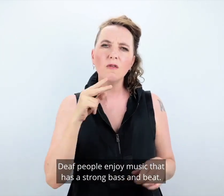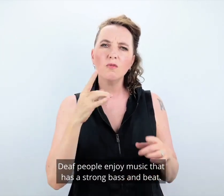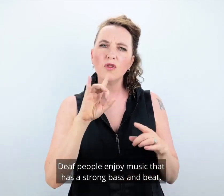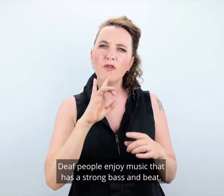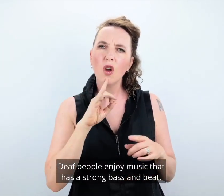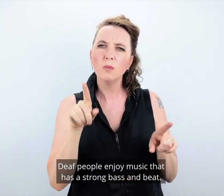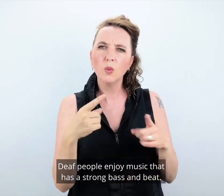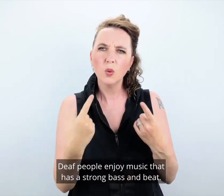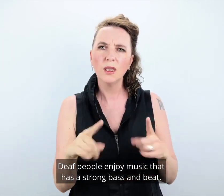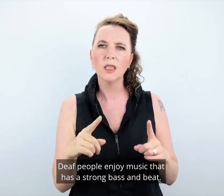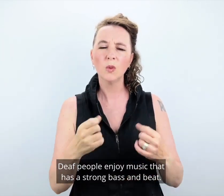bass and beat.